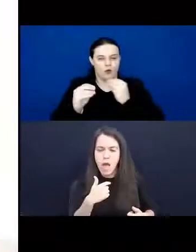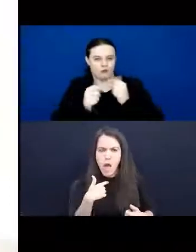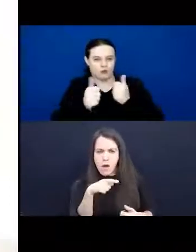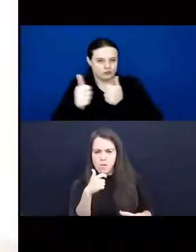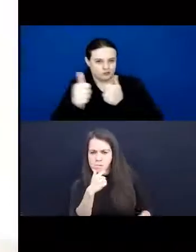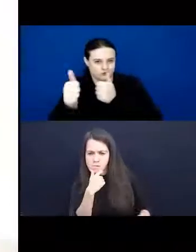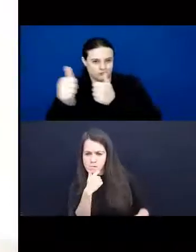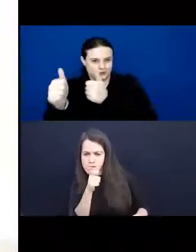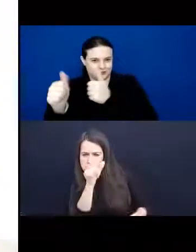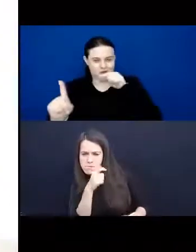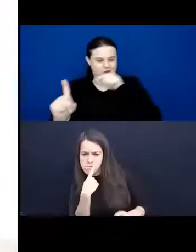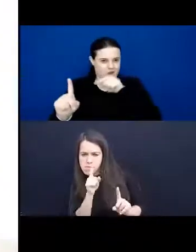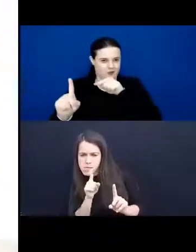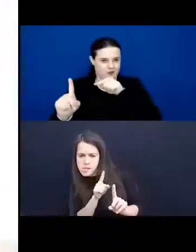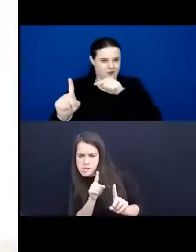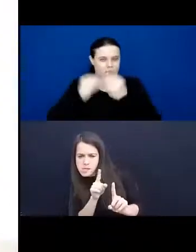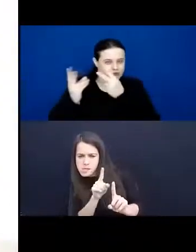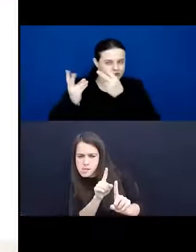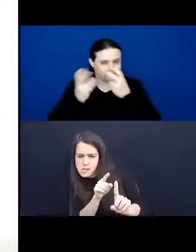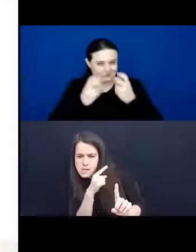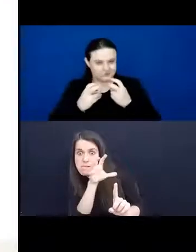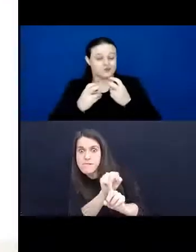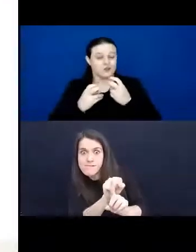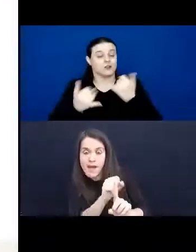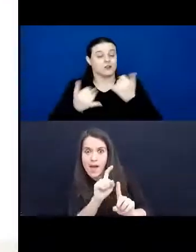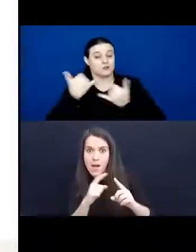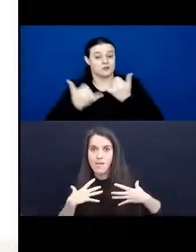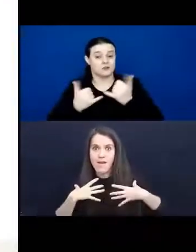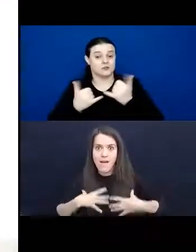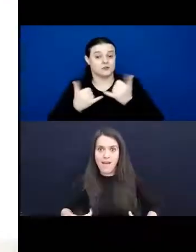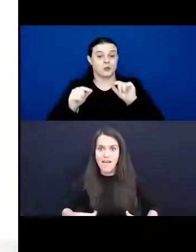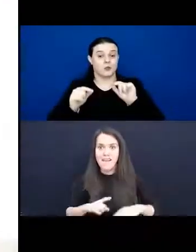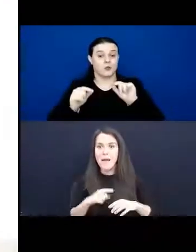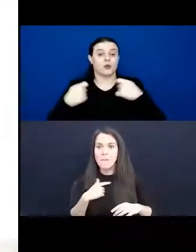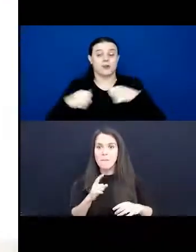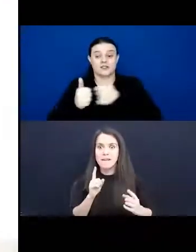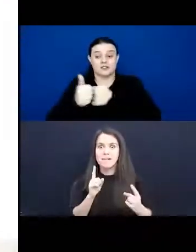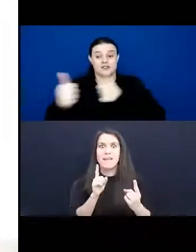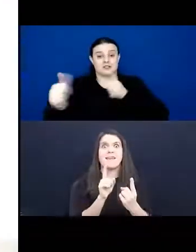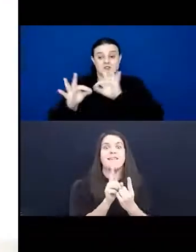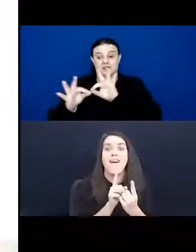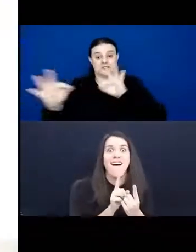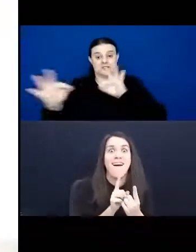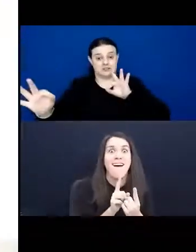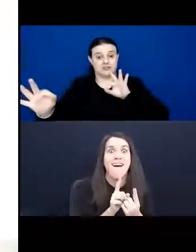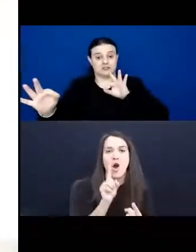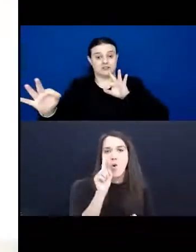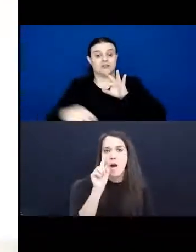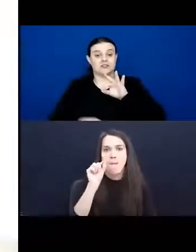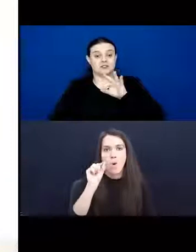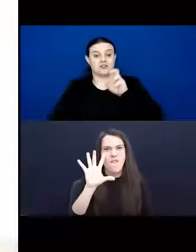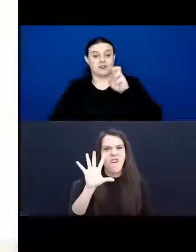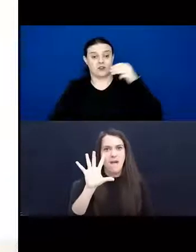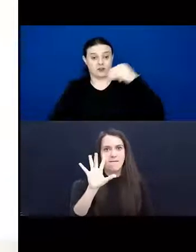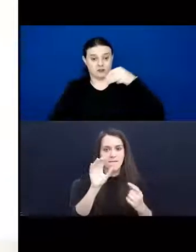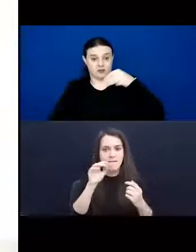suspect by following haptic signals. To win the game, the user should keep an optimal distance of 1.5 meters from this person.